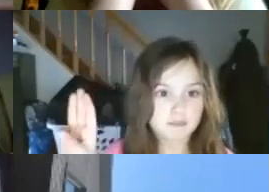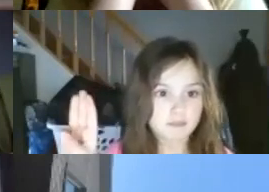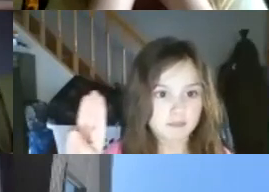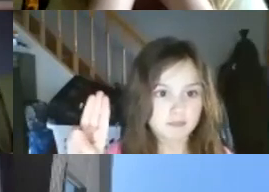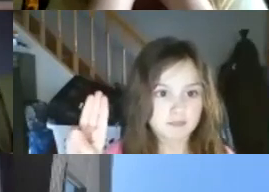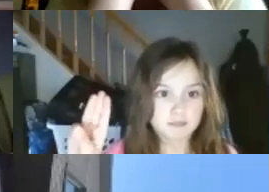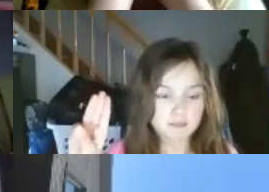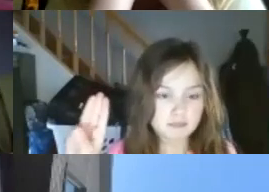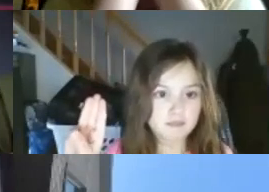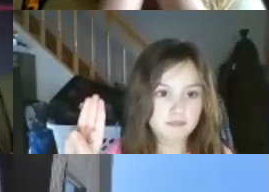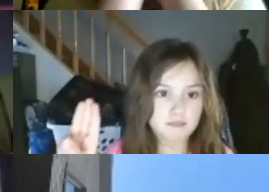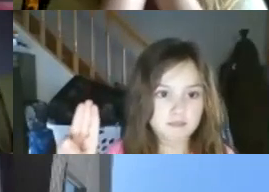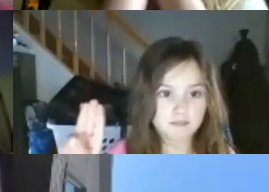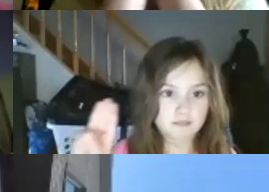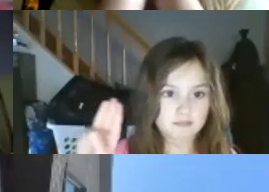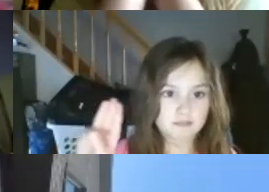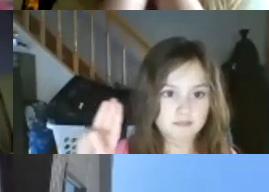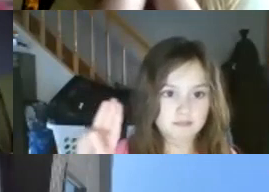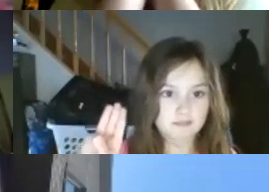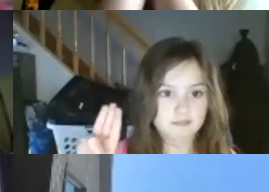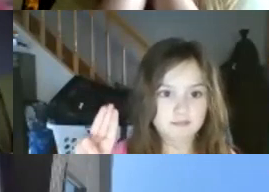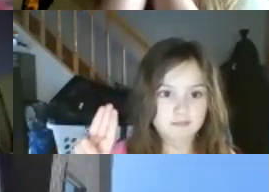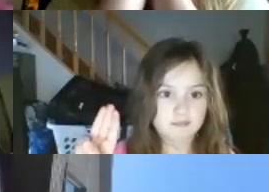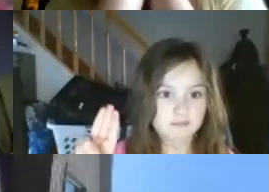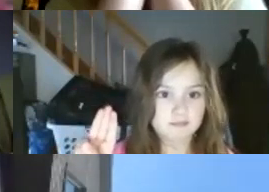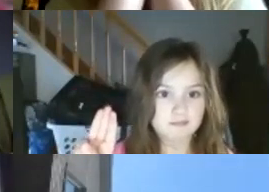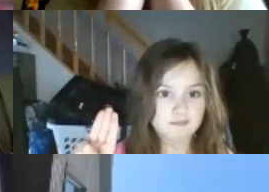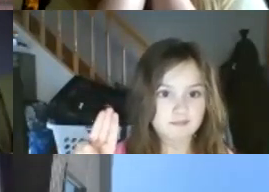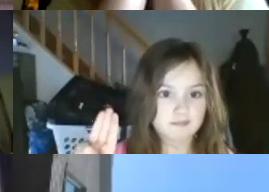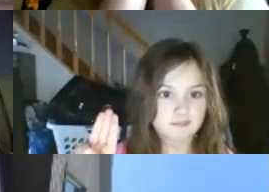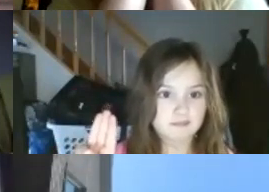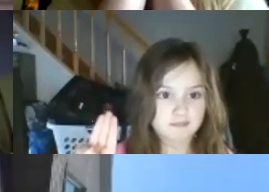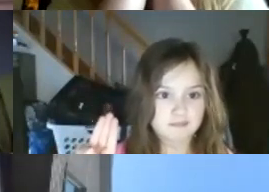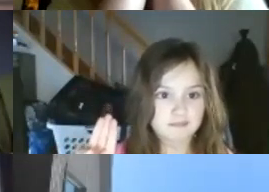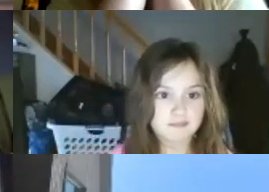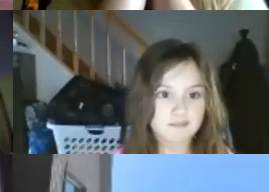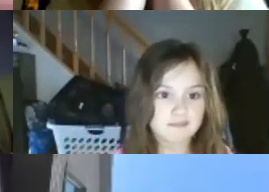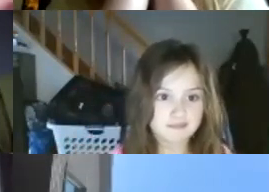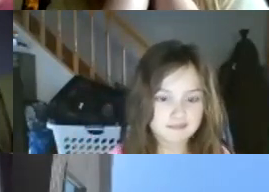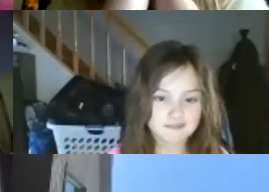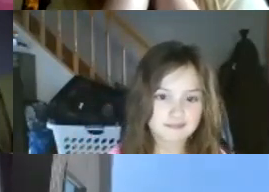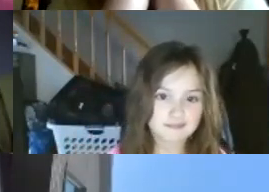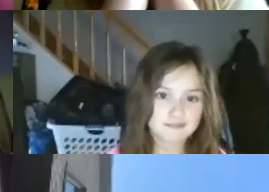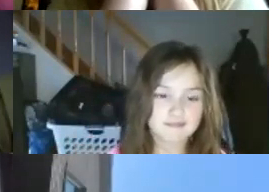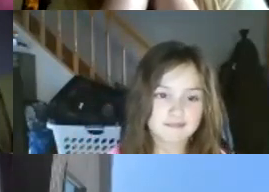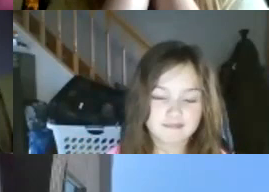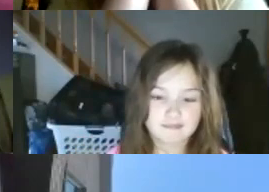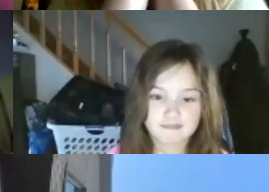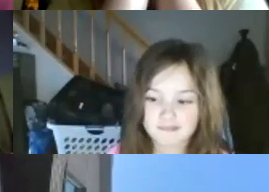you today. And then I think we'll do a little bit, if you guys want to ask us any